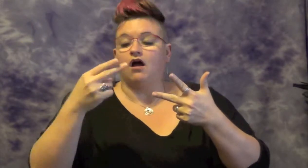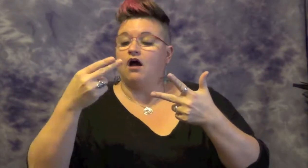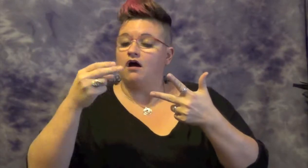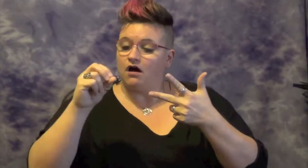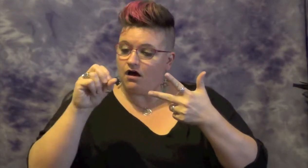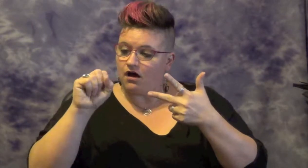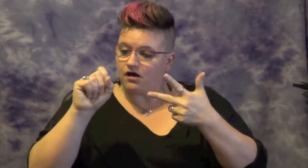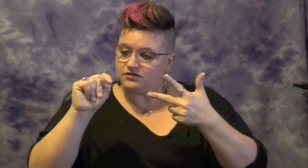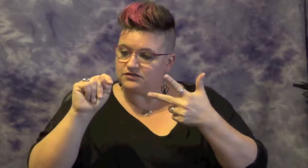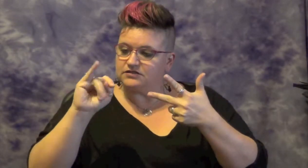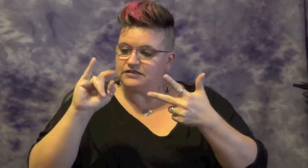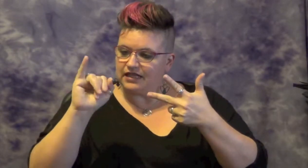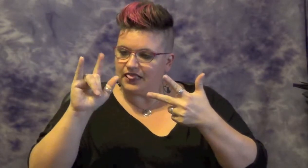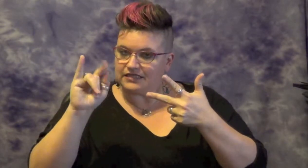horizontal hostility,